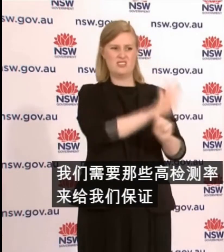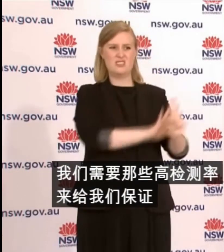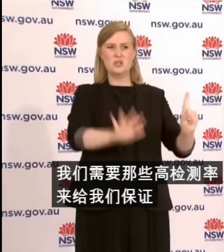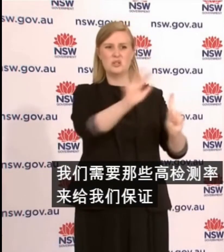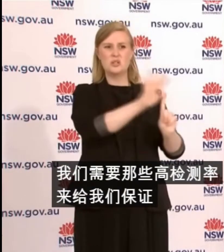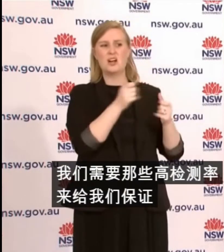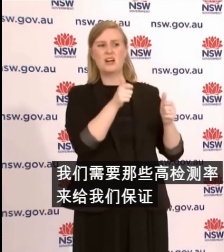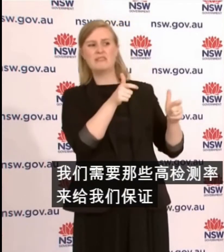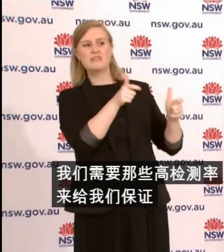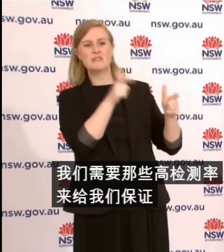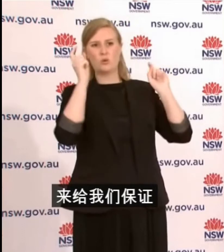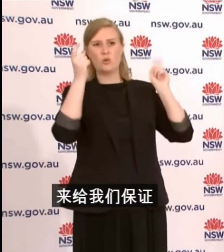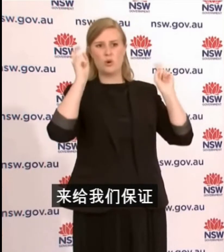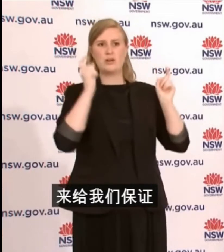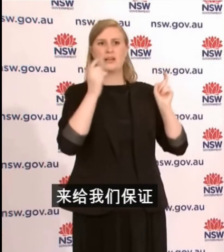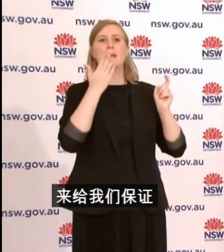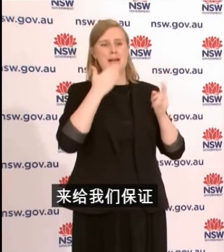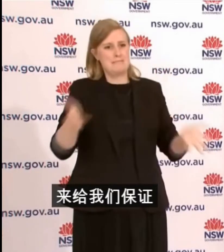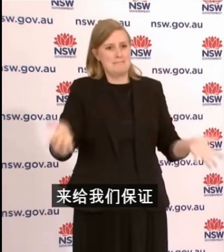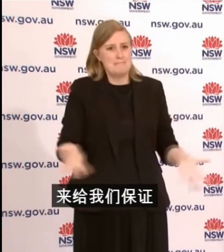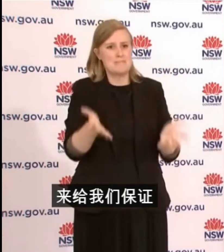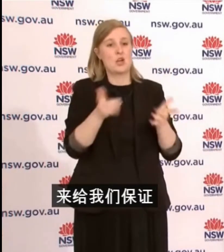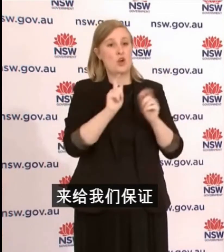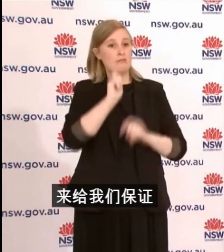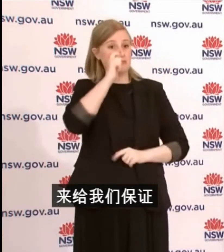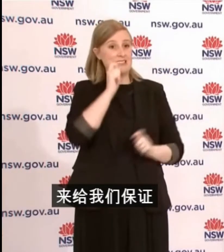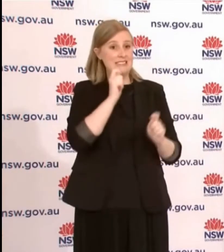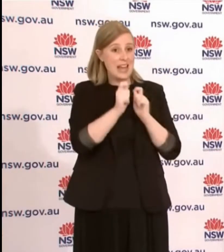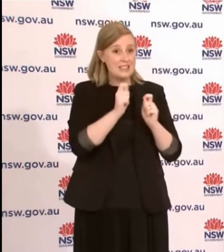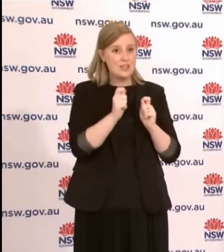that assurance. Thank you very much.